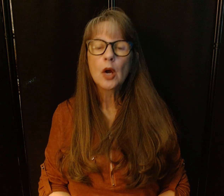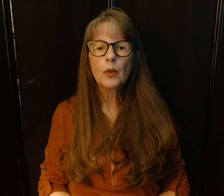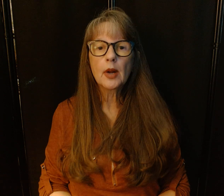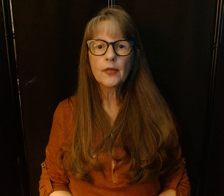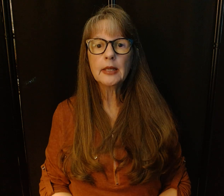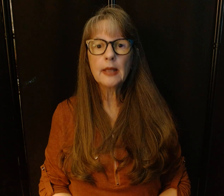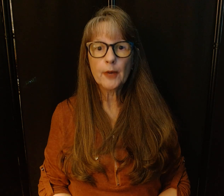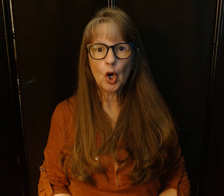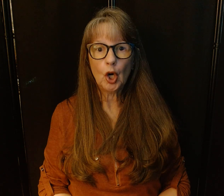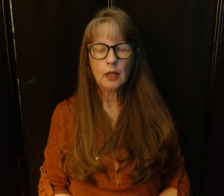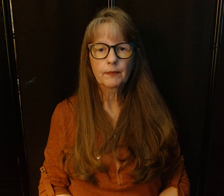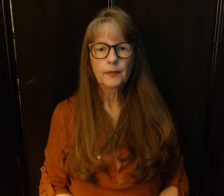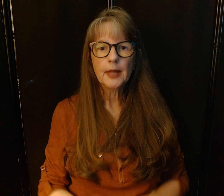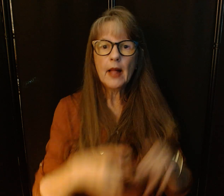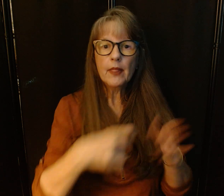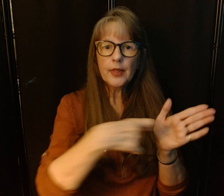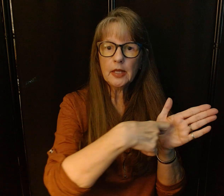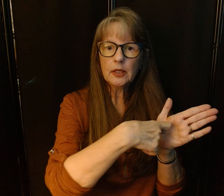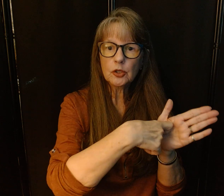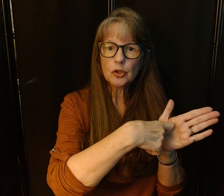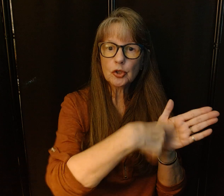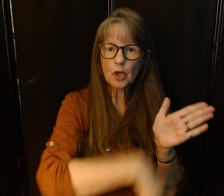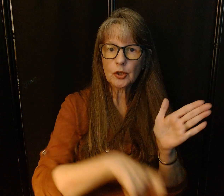a debit card. And then charge.